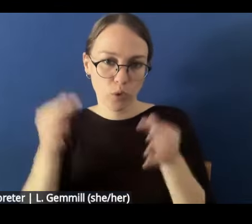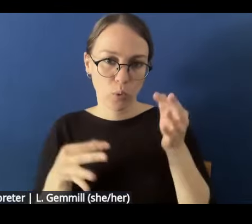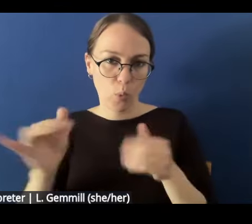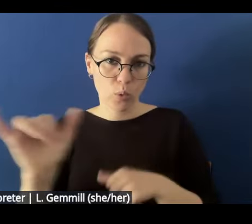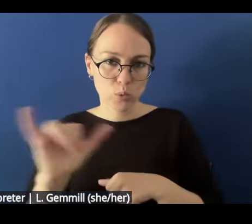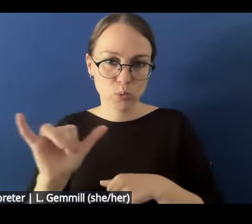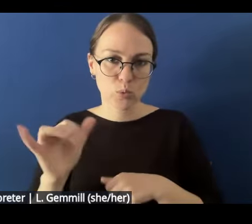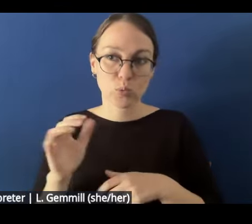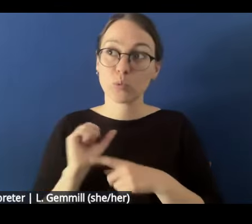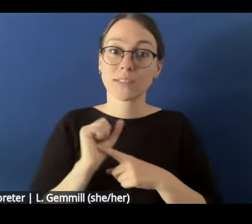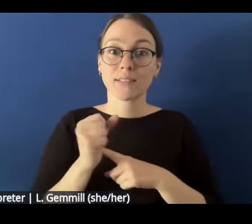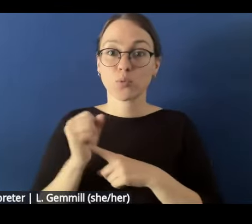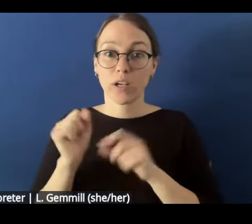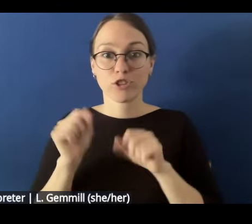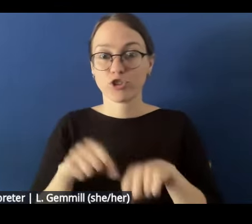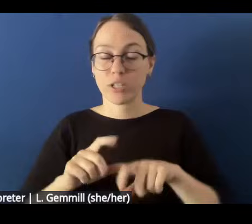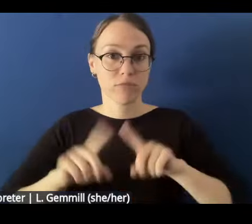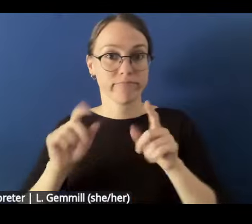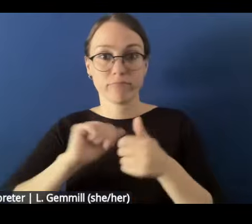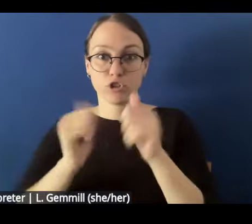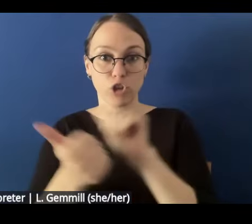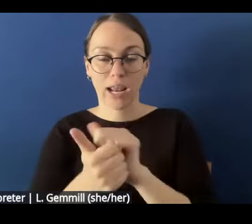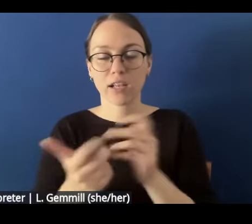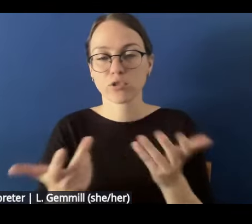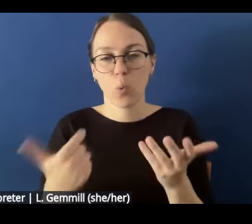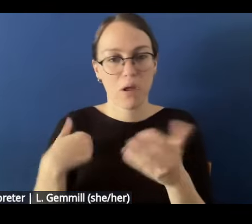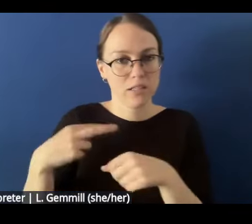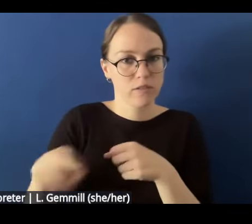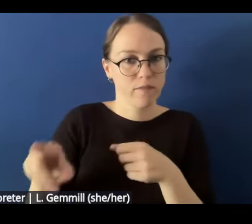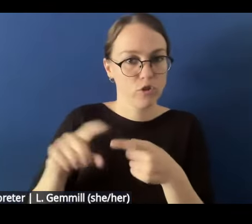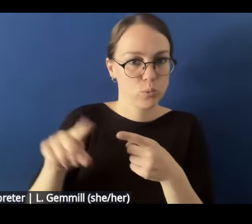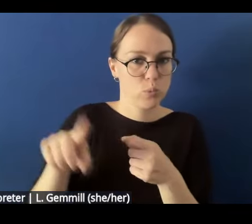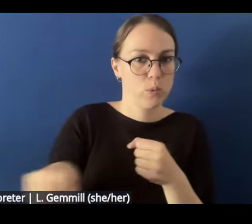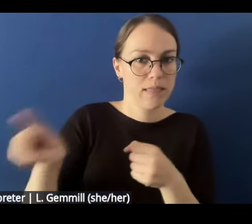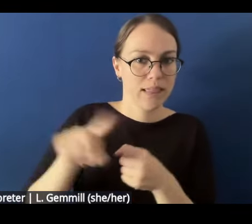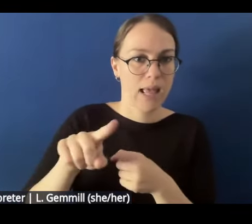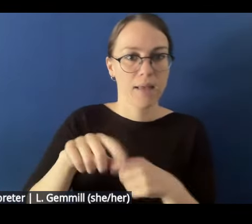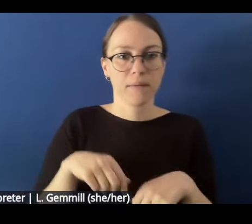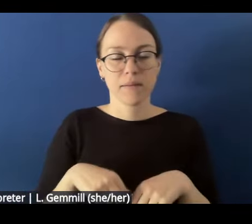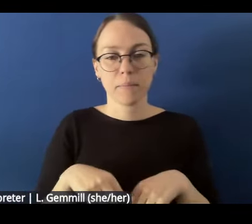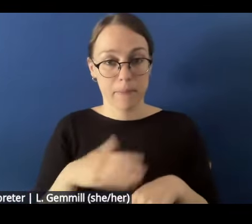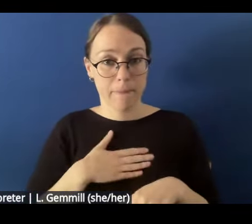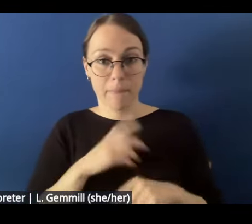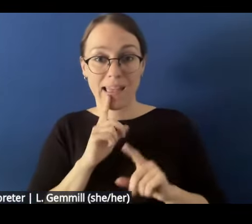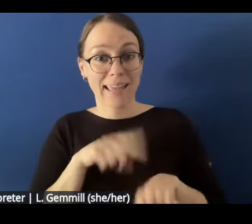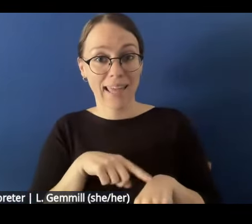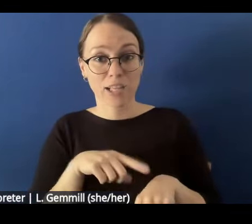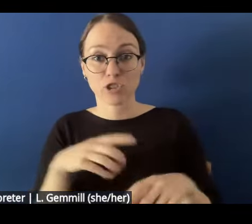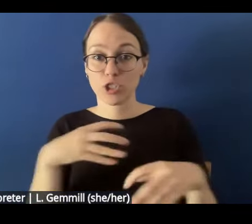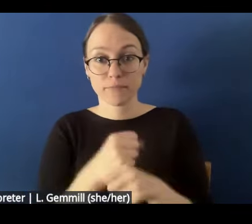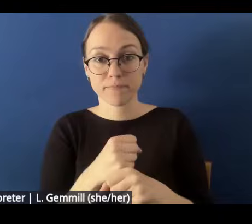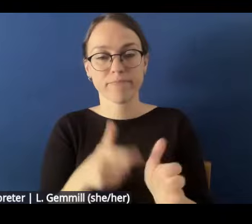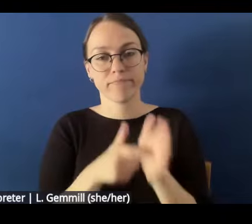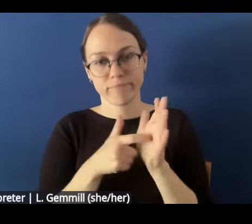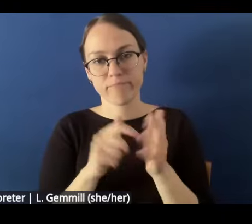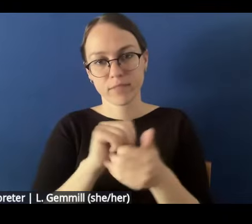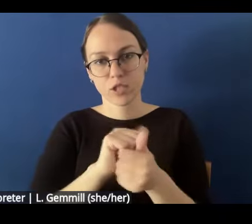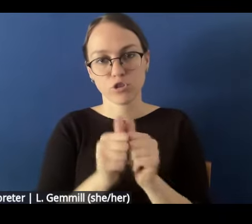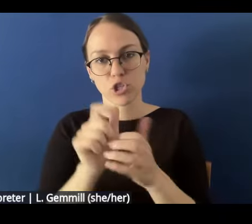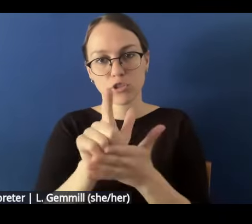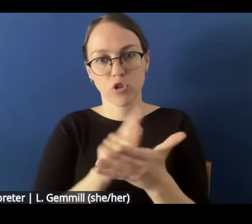So I would defer. But long story short, I think the first thing that would have to happen would have to be a law change to implement some sort of registration